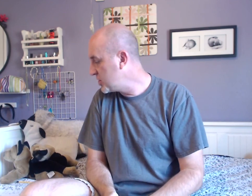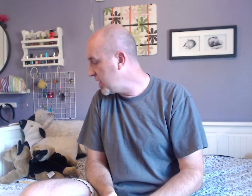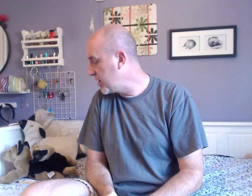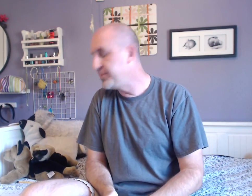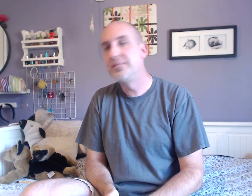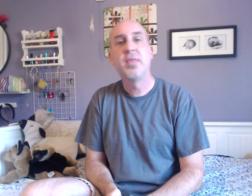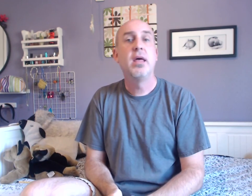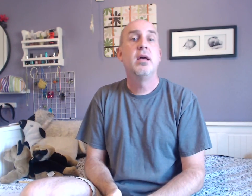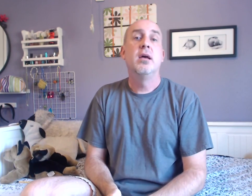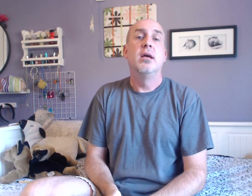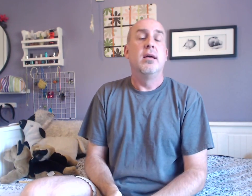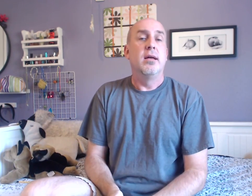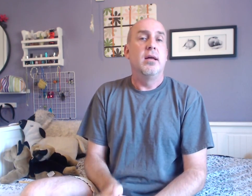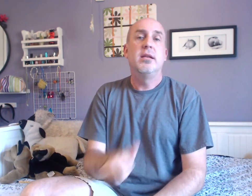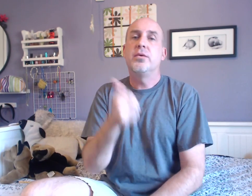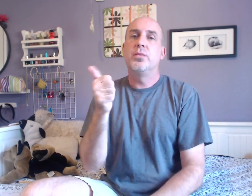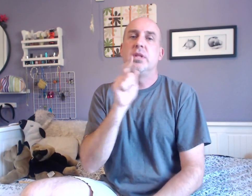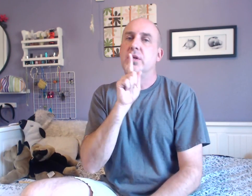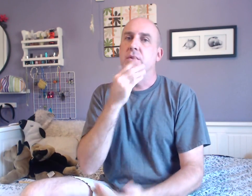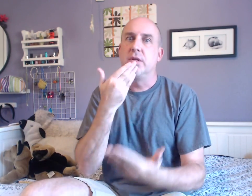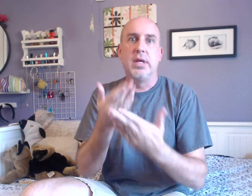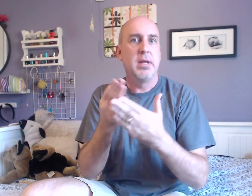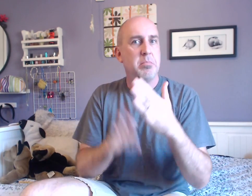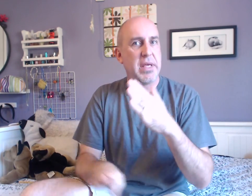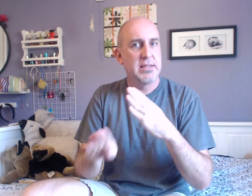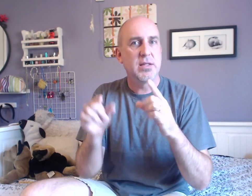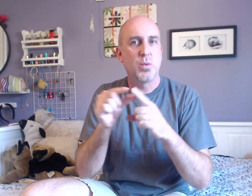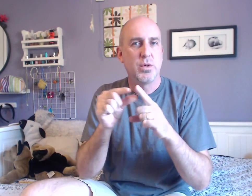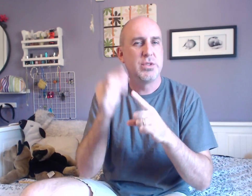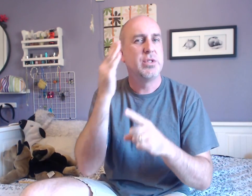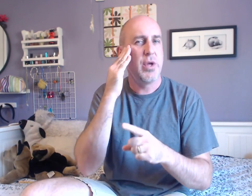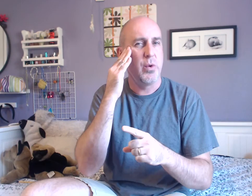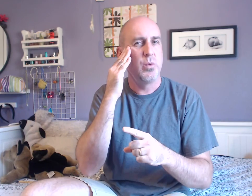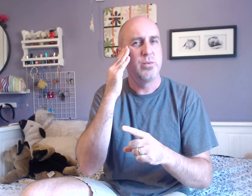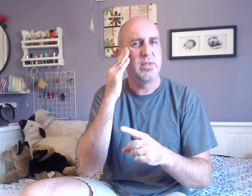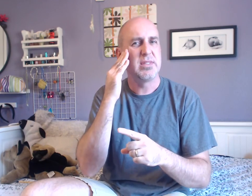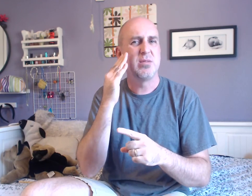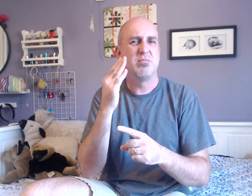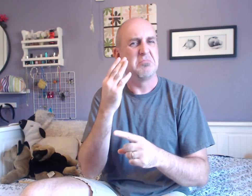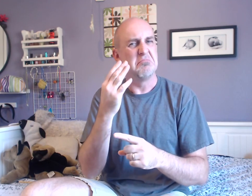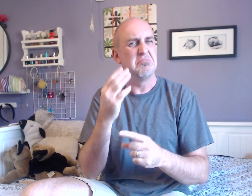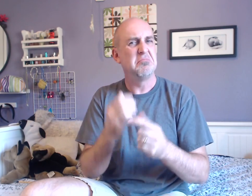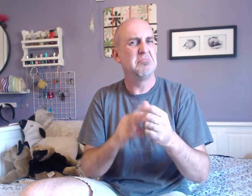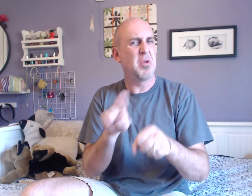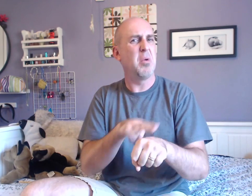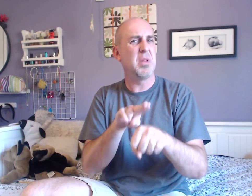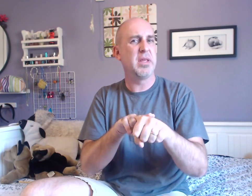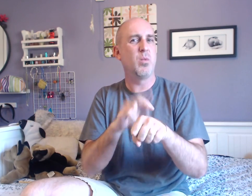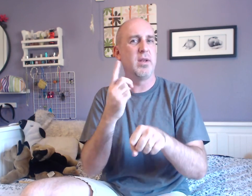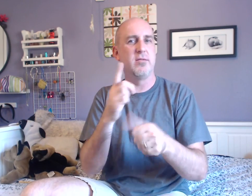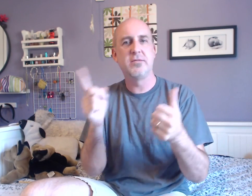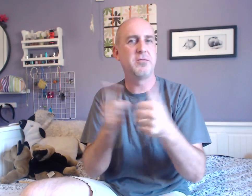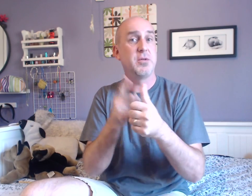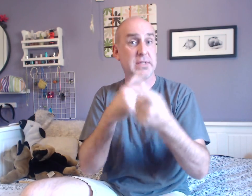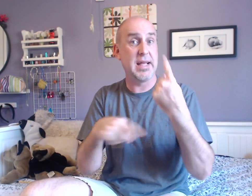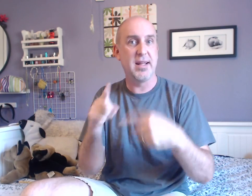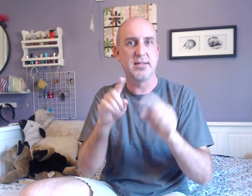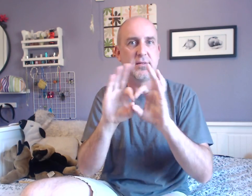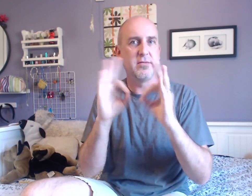Share. Another really good basic word to know that's normally one of the first signs that